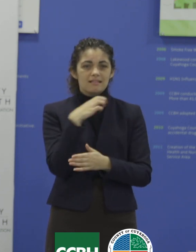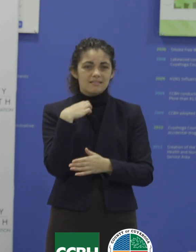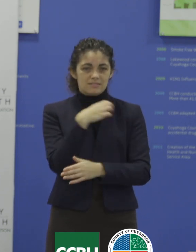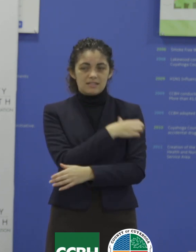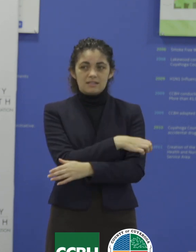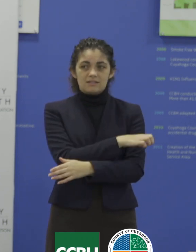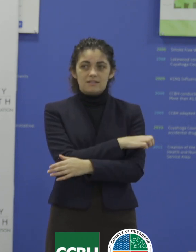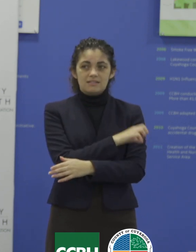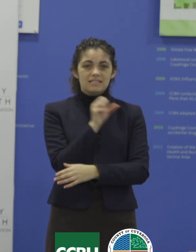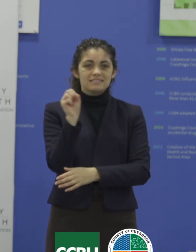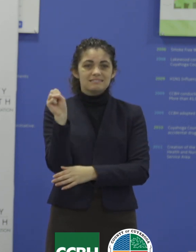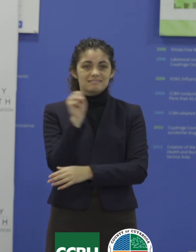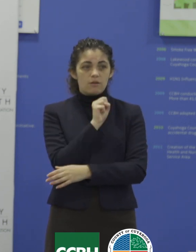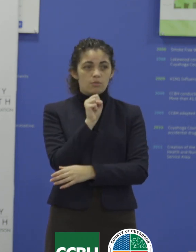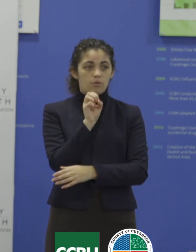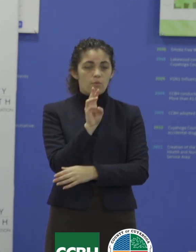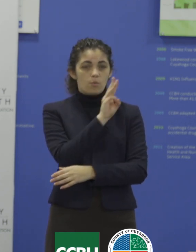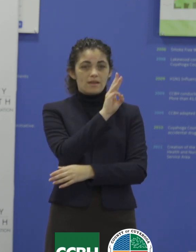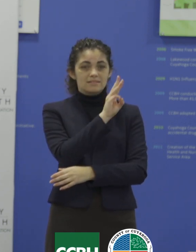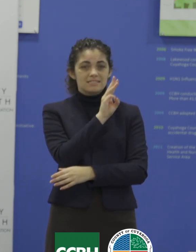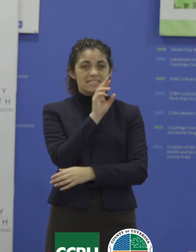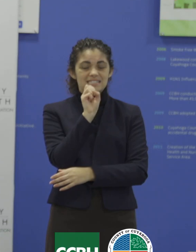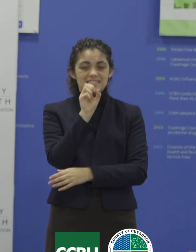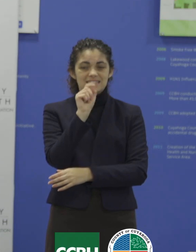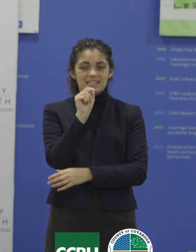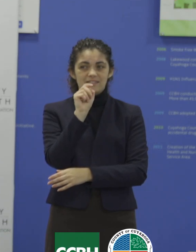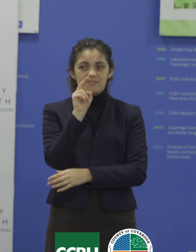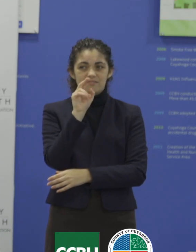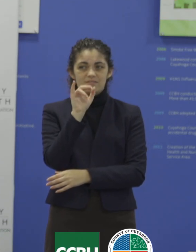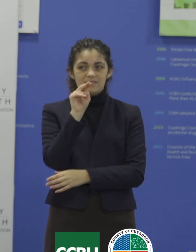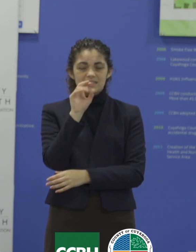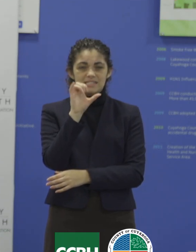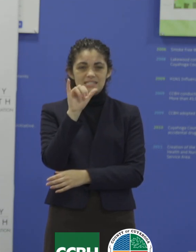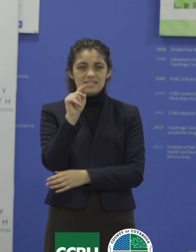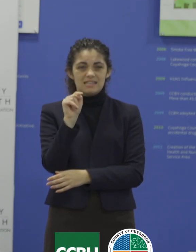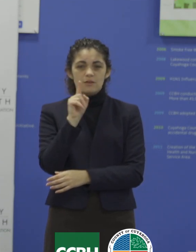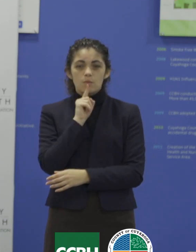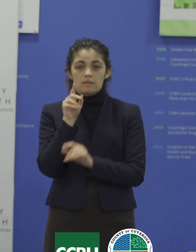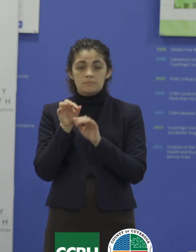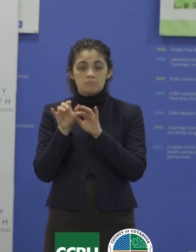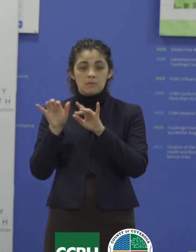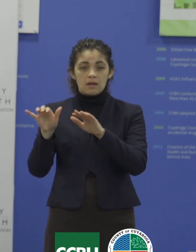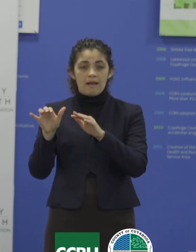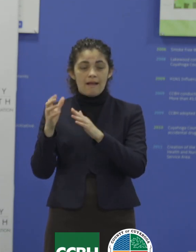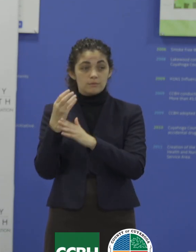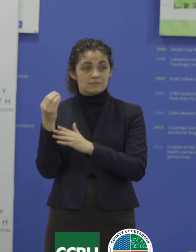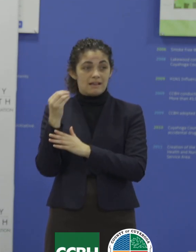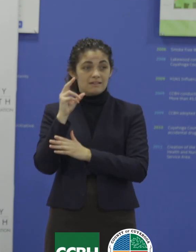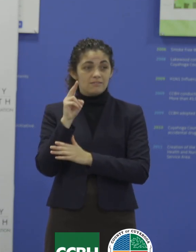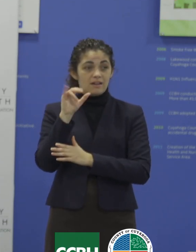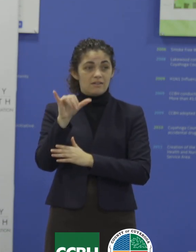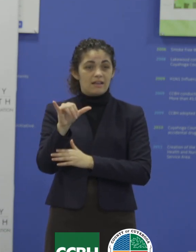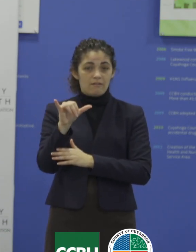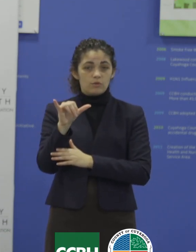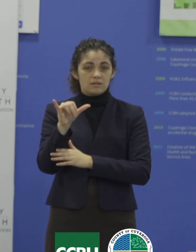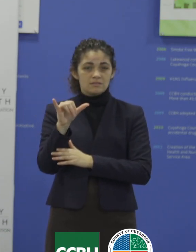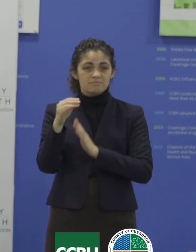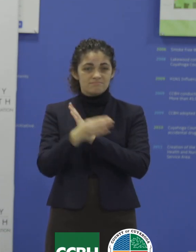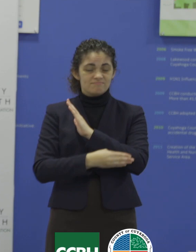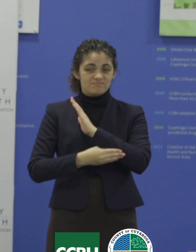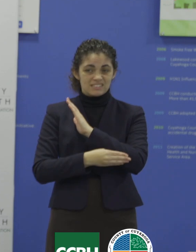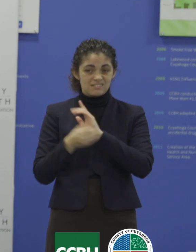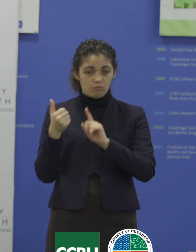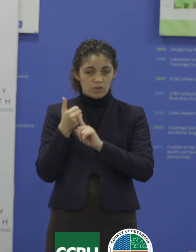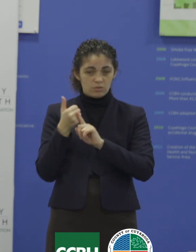Clinic, Southwest, St. Vincent's. A range of those systems have reaches that extend well beyond the Cuyahoga County borders. And